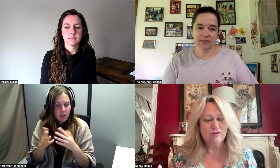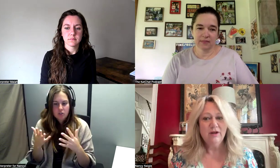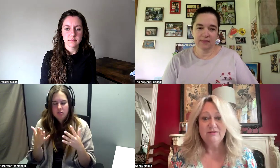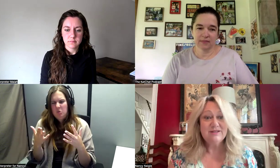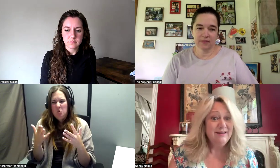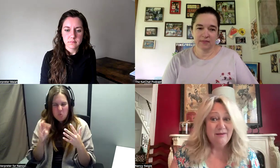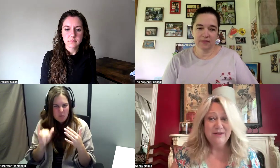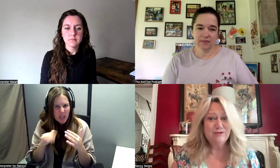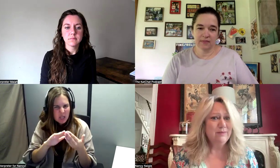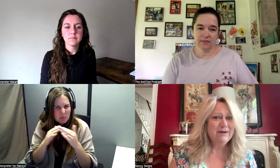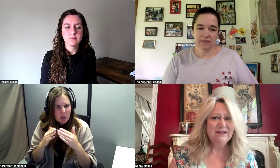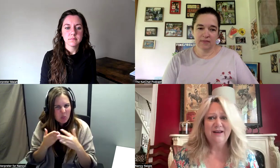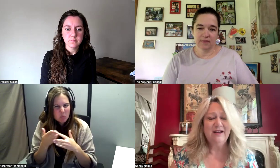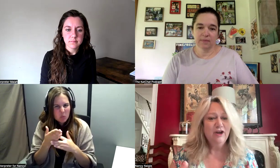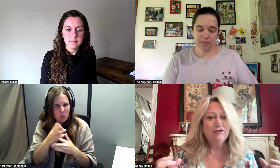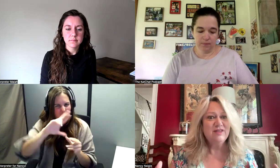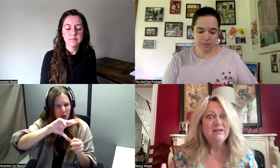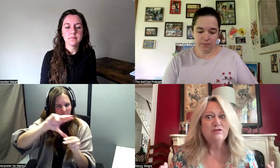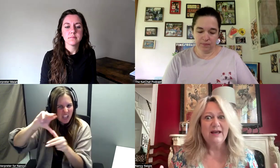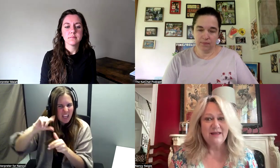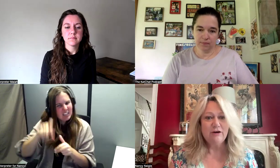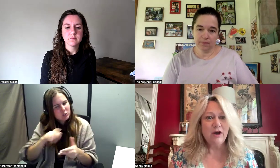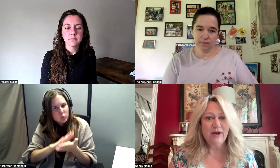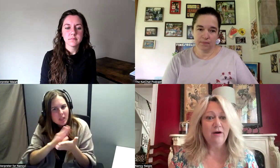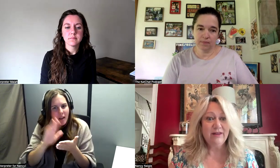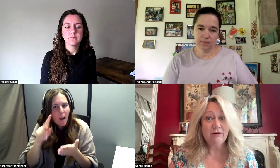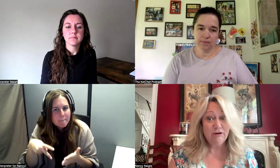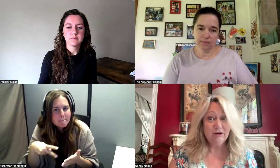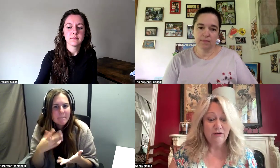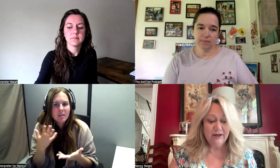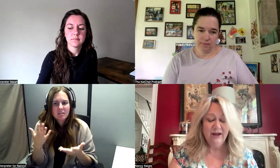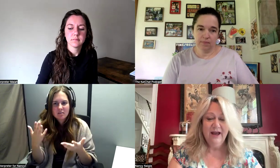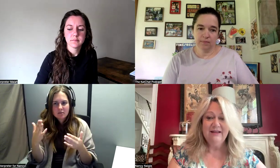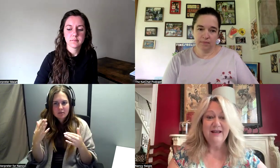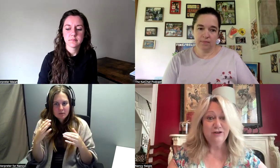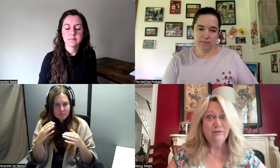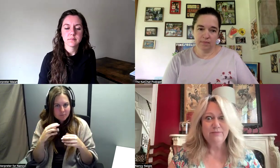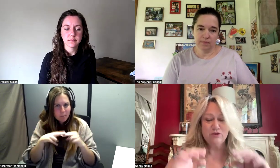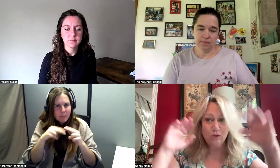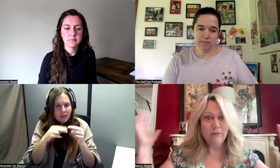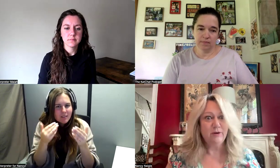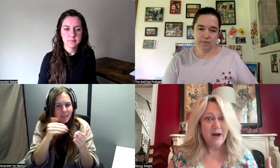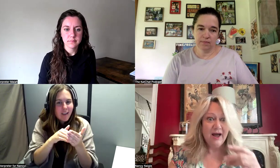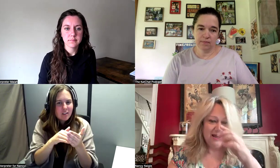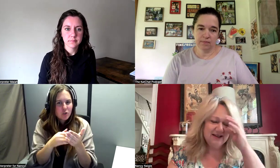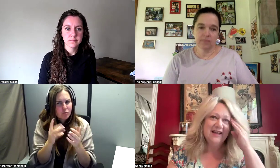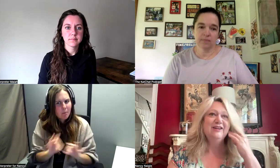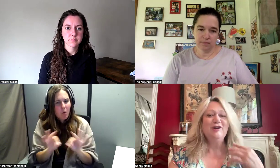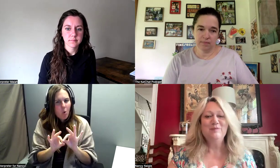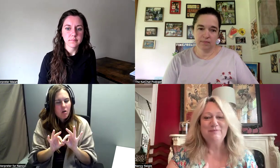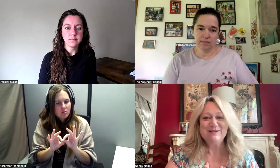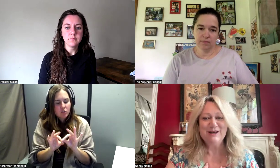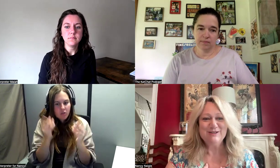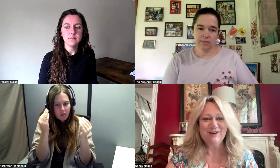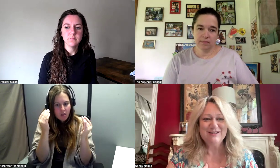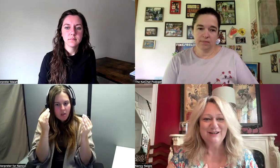hurricane, and there's cleanup and there's rebuilding, and, things are like that are going on that are critical, and they do absorb your mind. And,